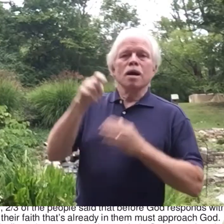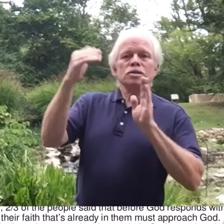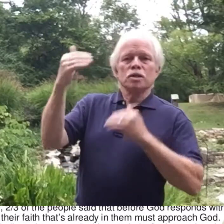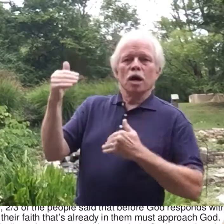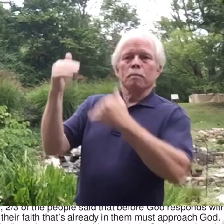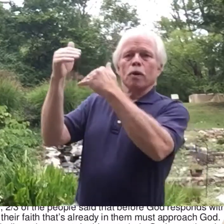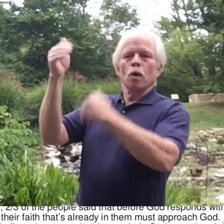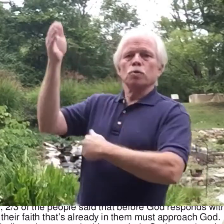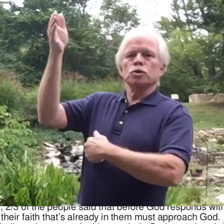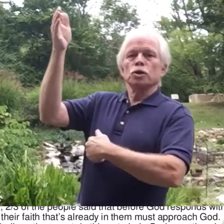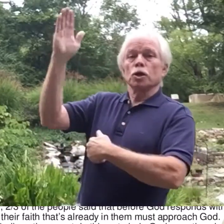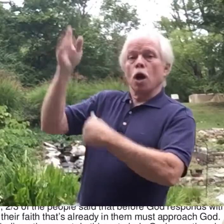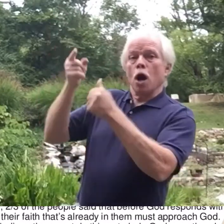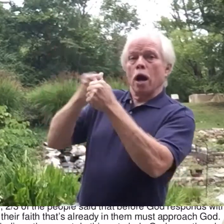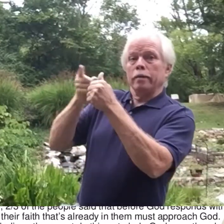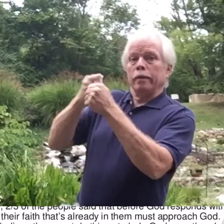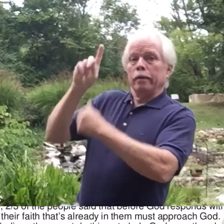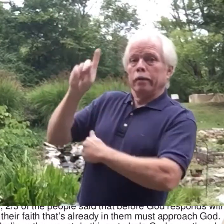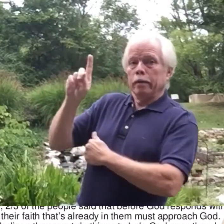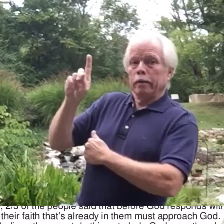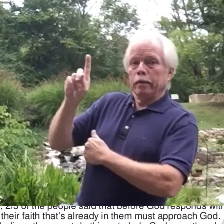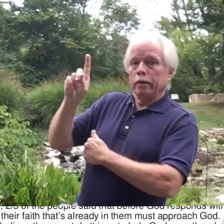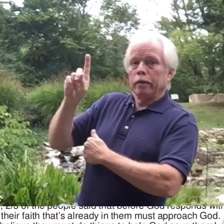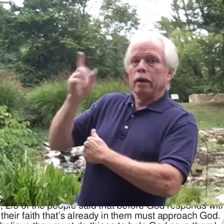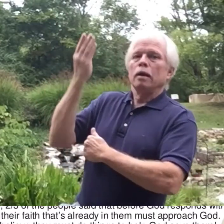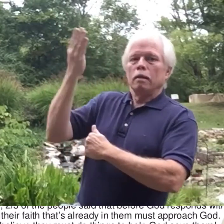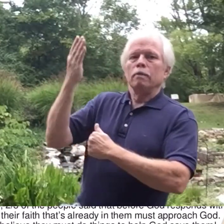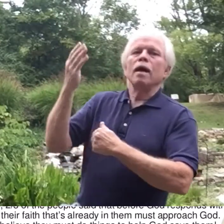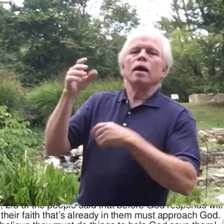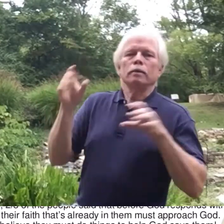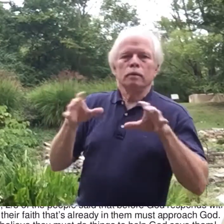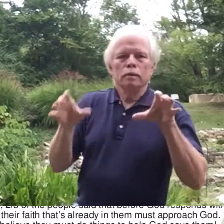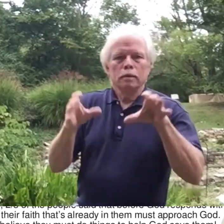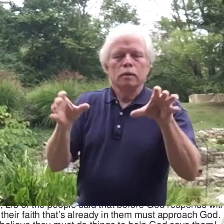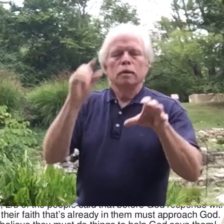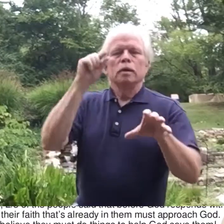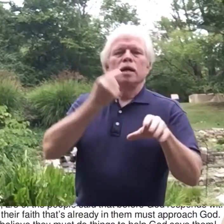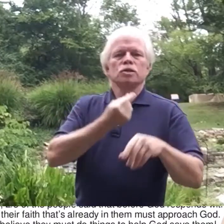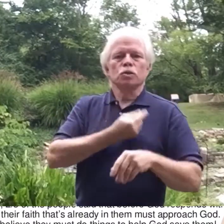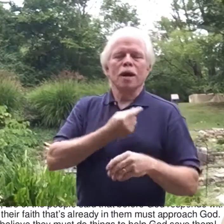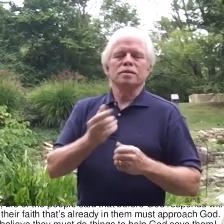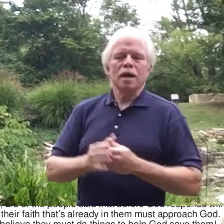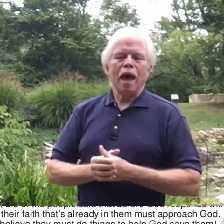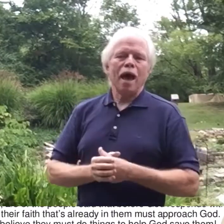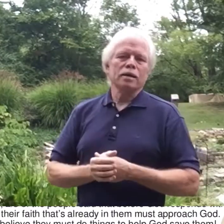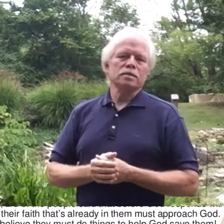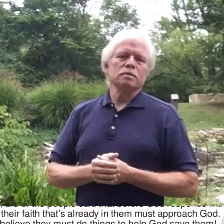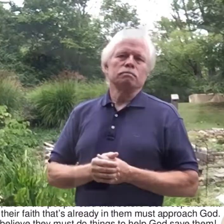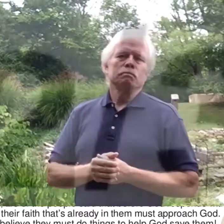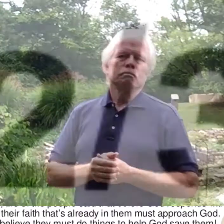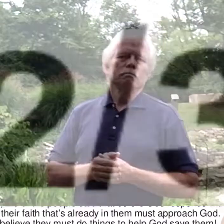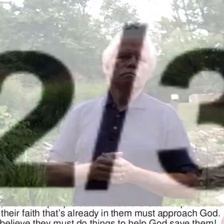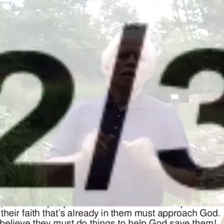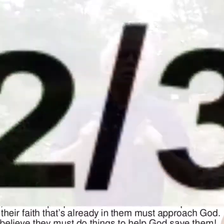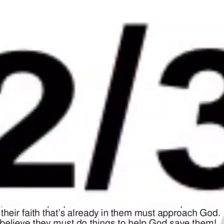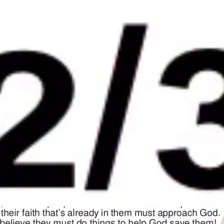must approach God. Then His grace acts.